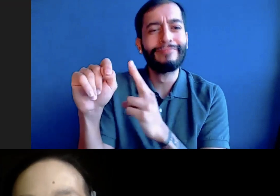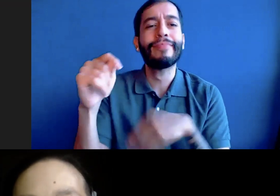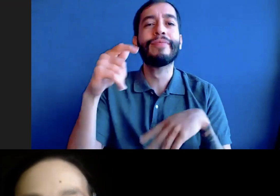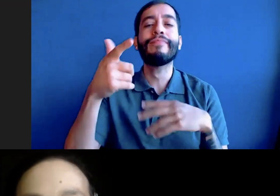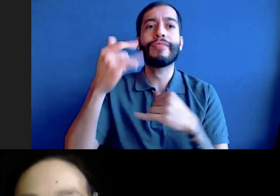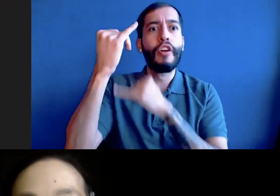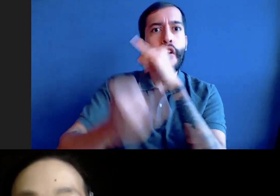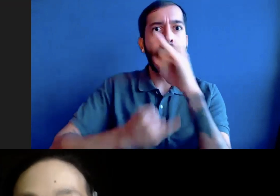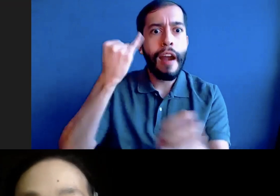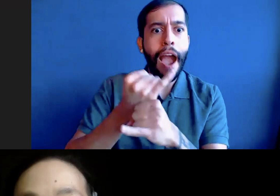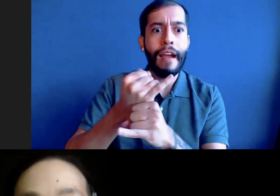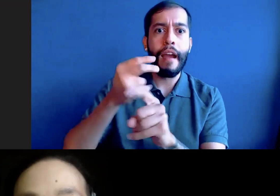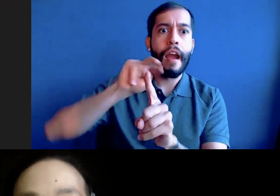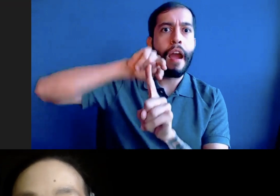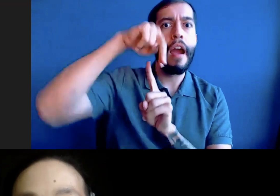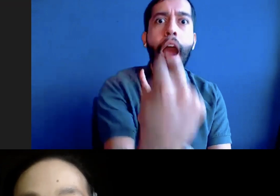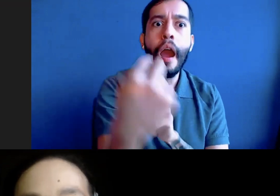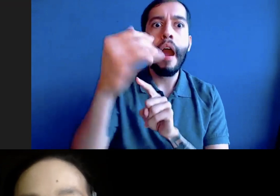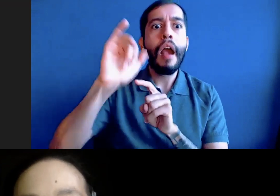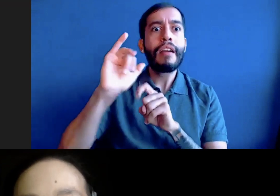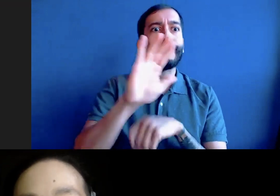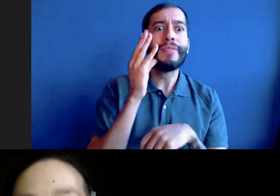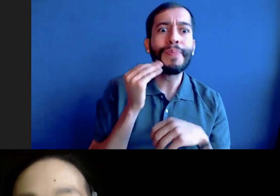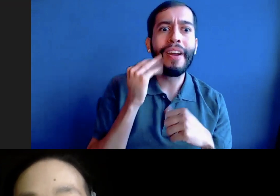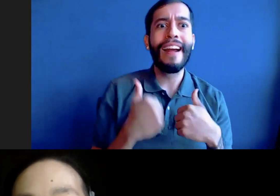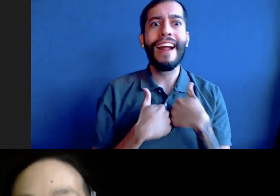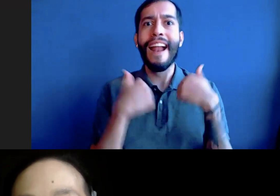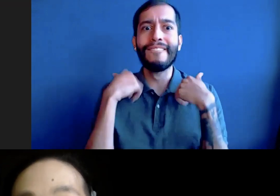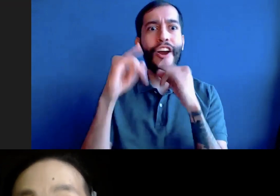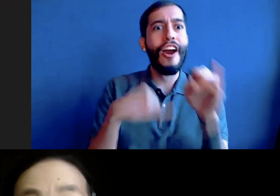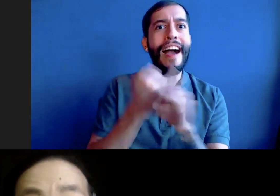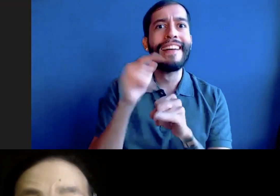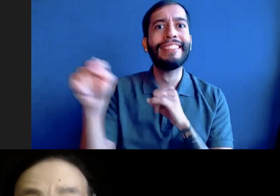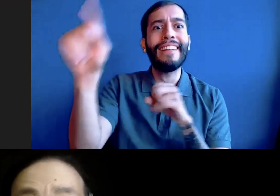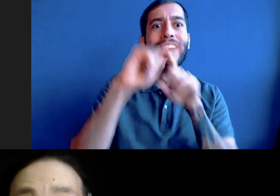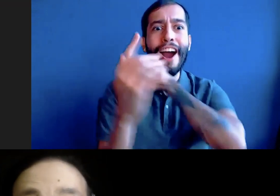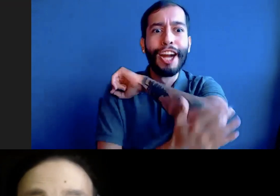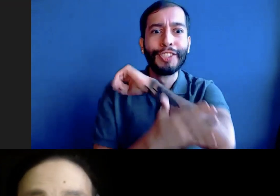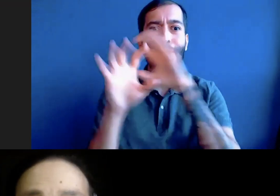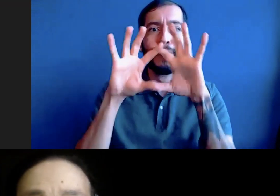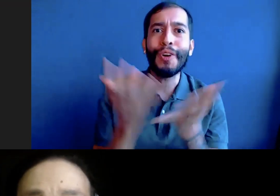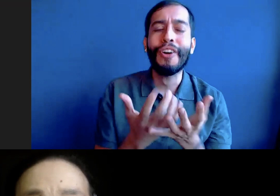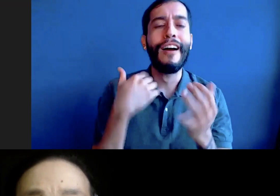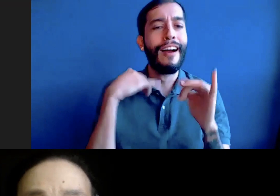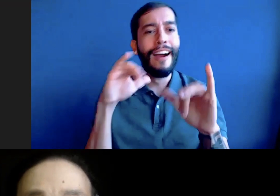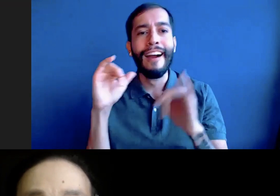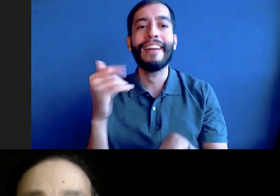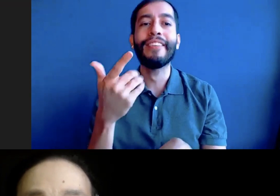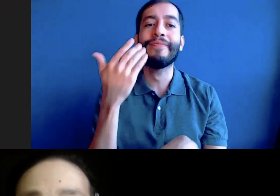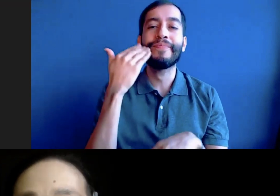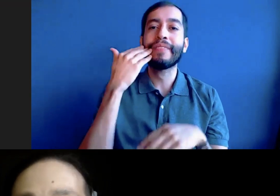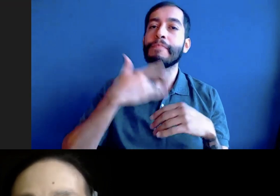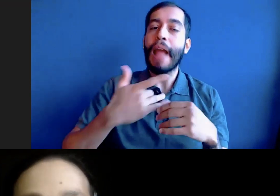because disability culture is so vast and nuanced and incredibly diverse,